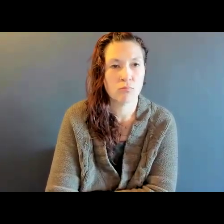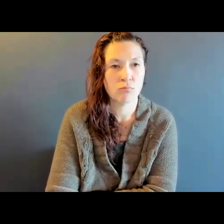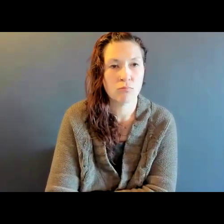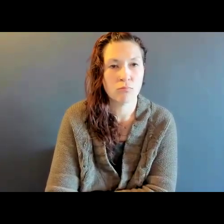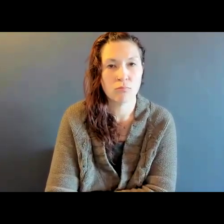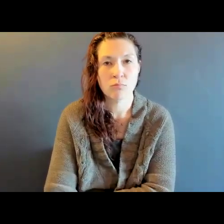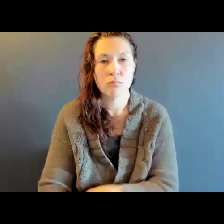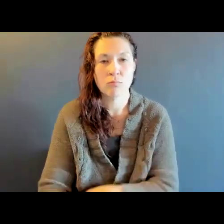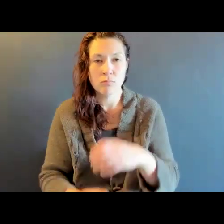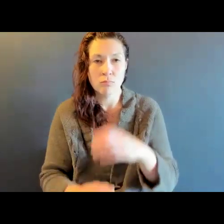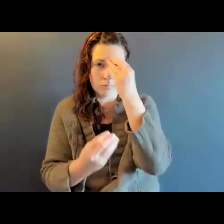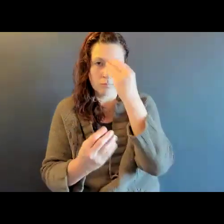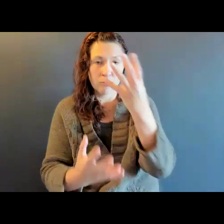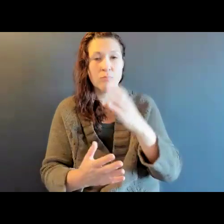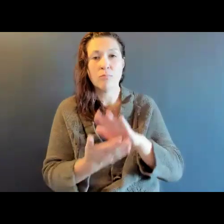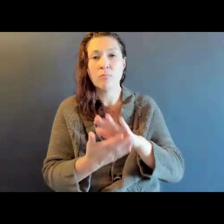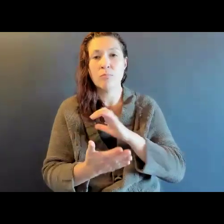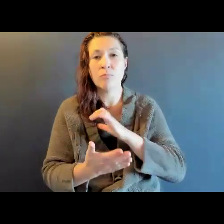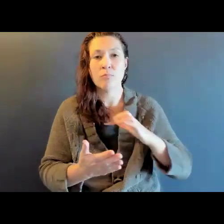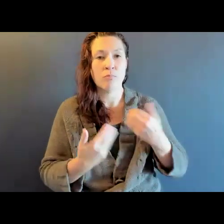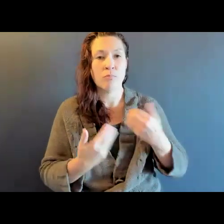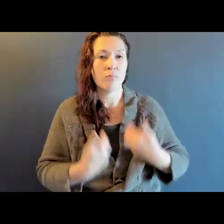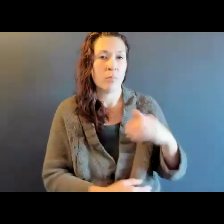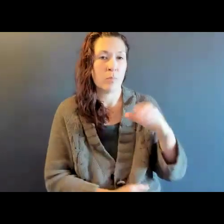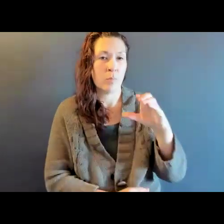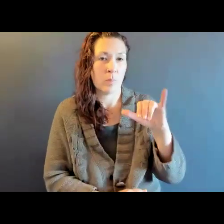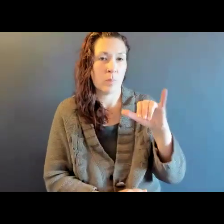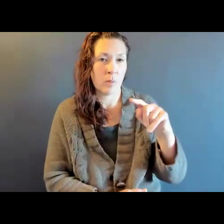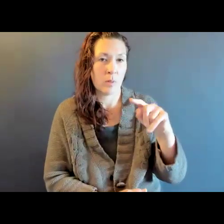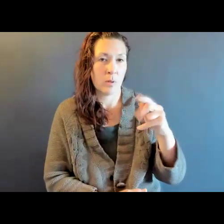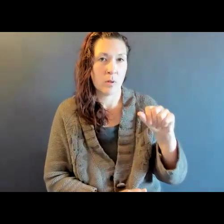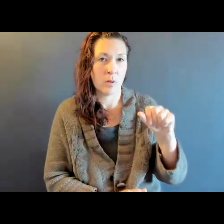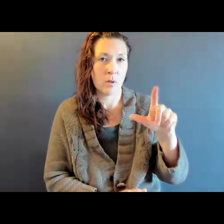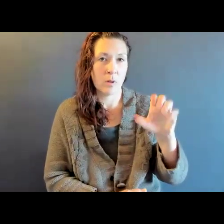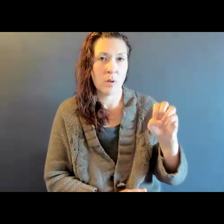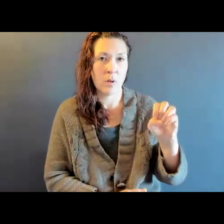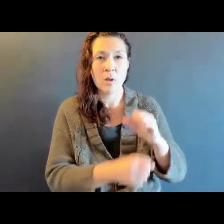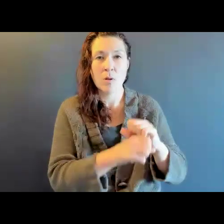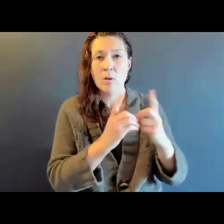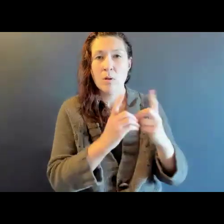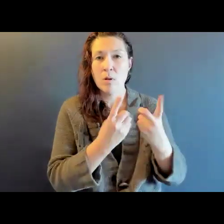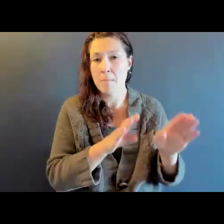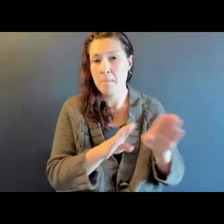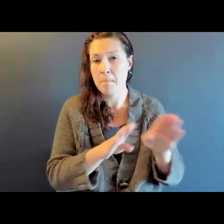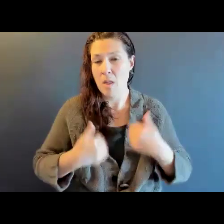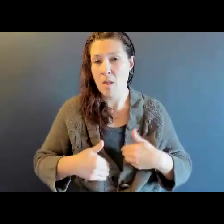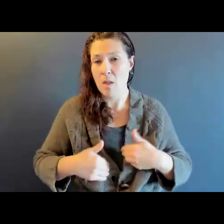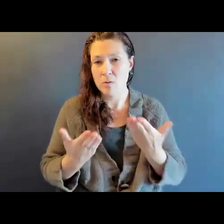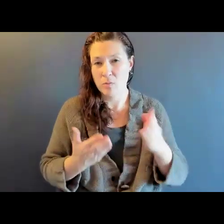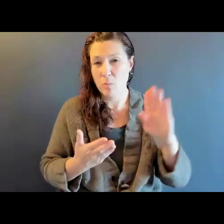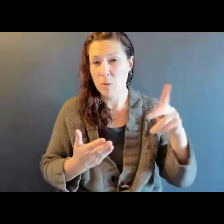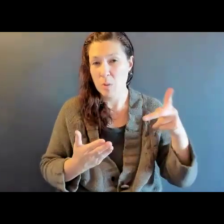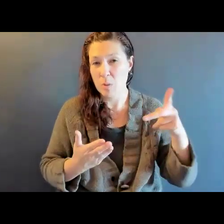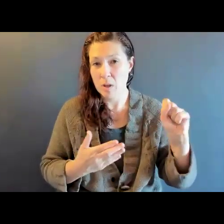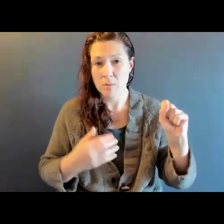Dear School Committee, my name is Cynthia Lay, and I currently work with the Department of Behavioral Health Services here at Boston Public Schools. I'm